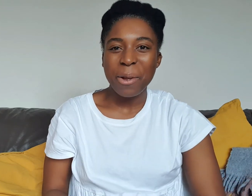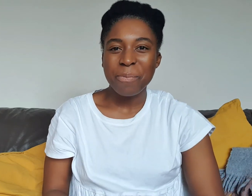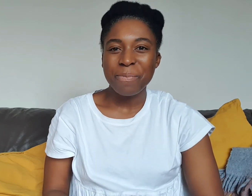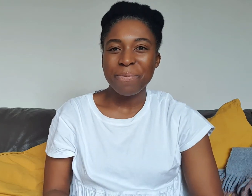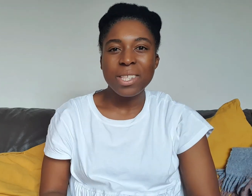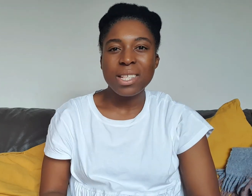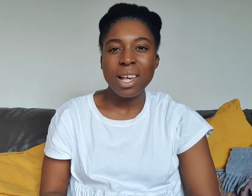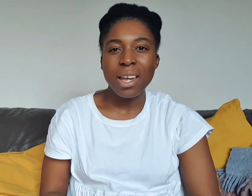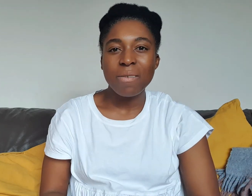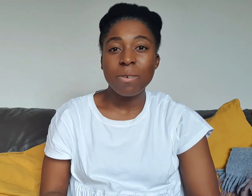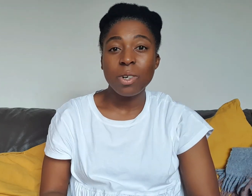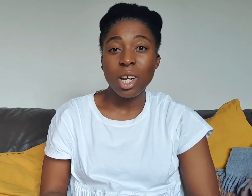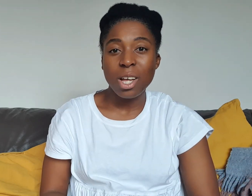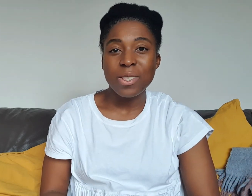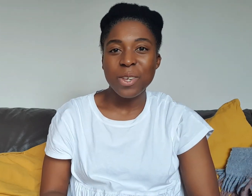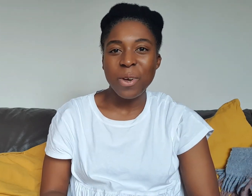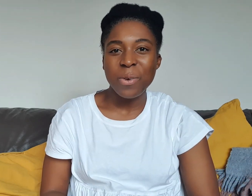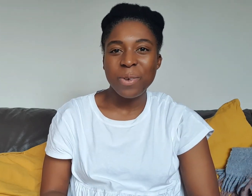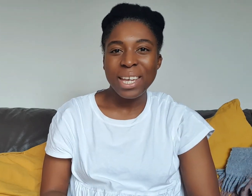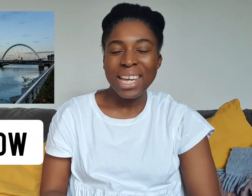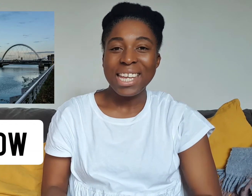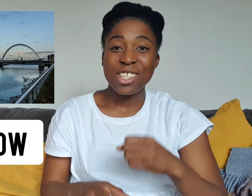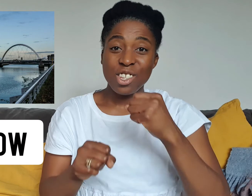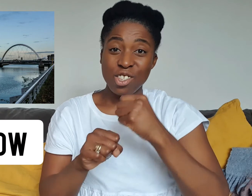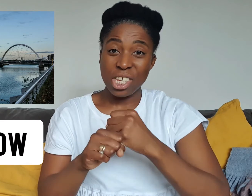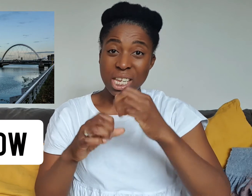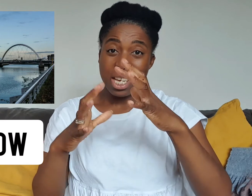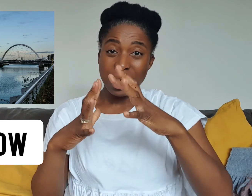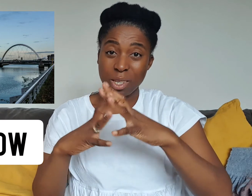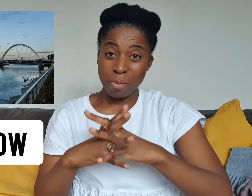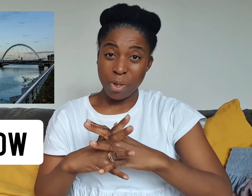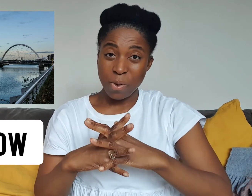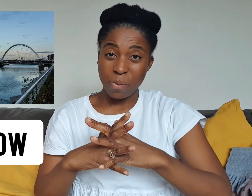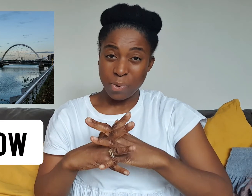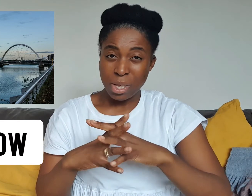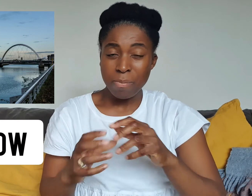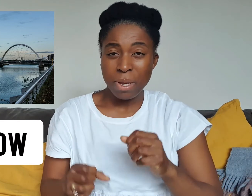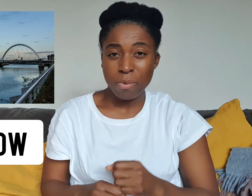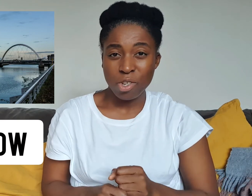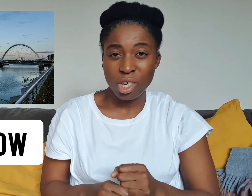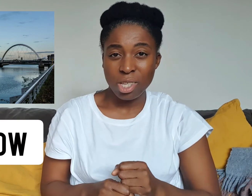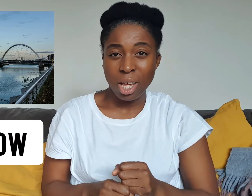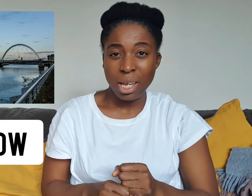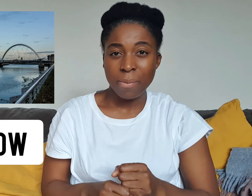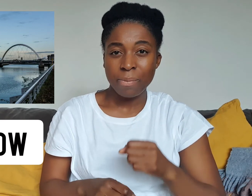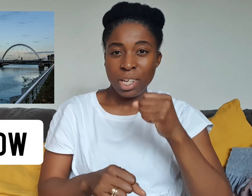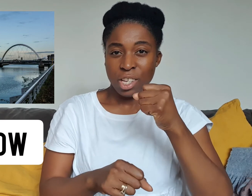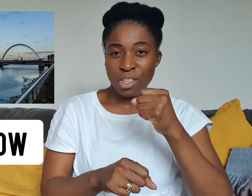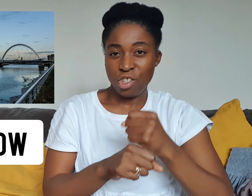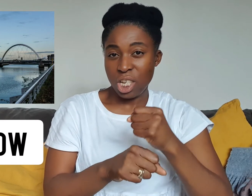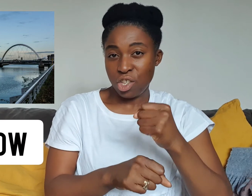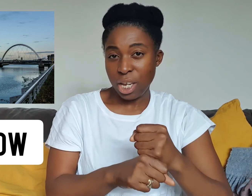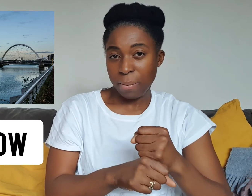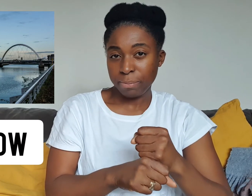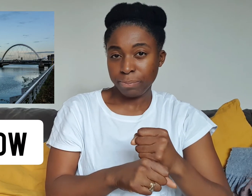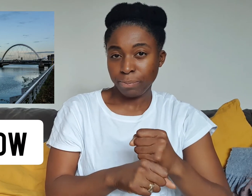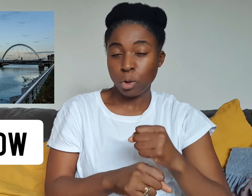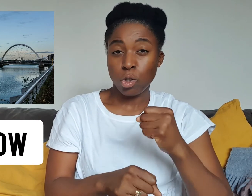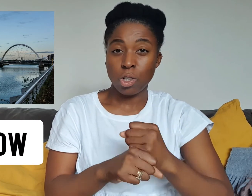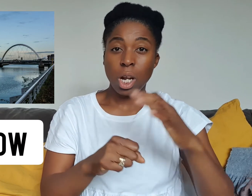Okay. So the sign for Glasgow is GW. Some people should sign GG or